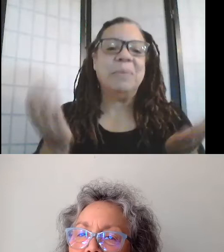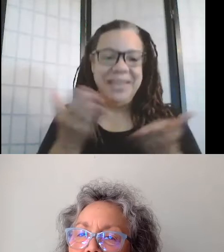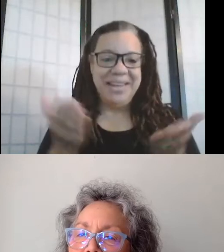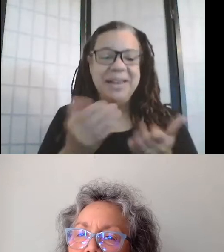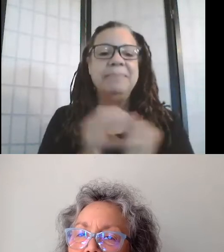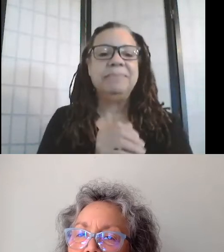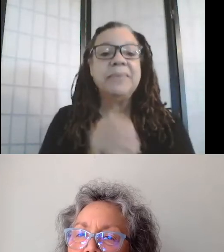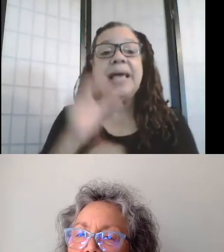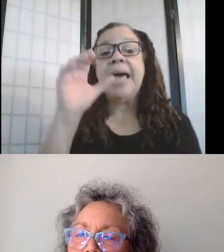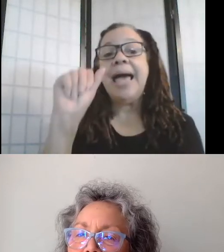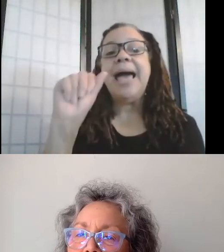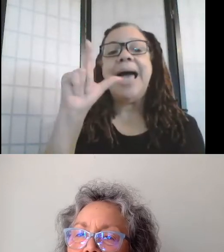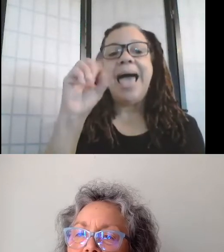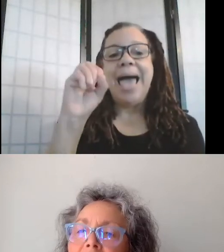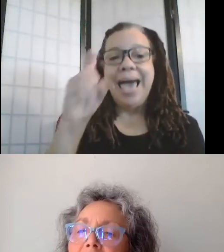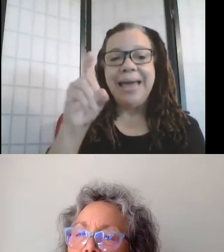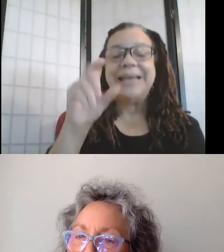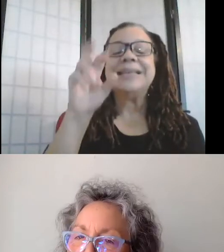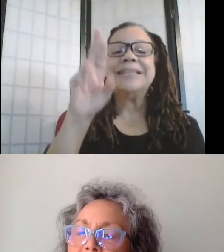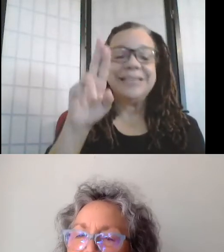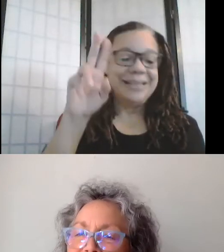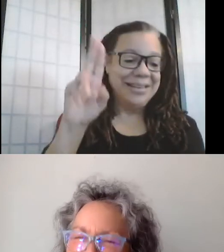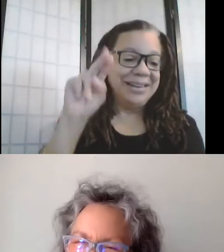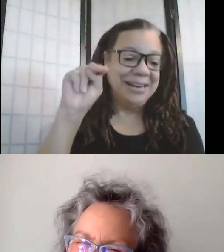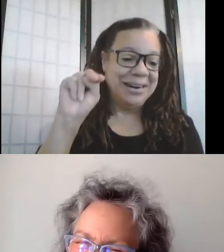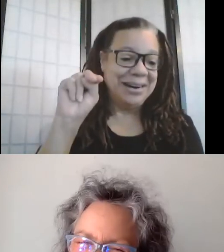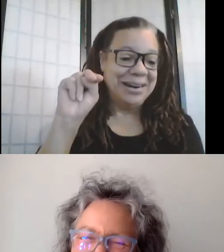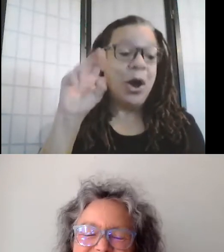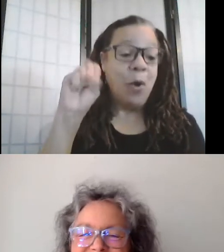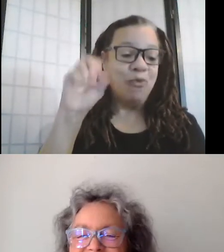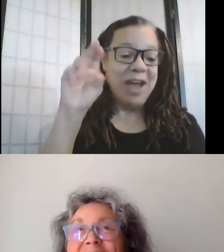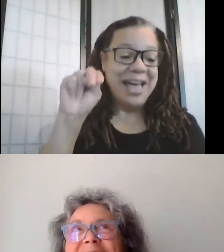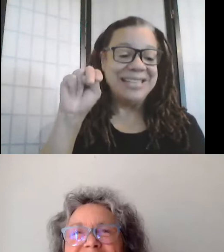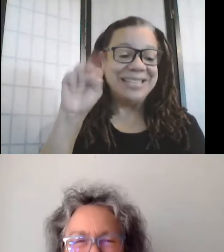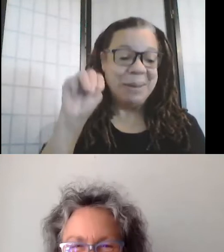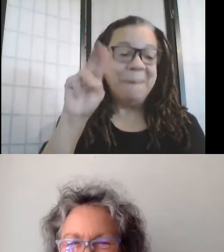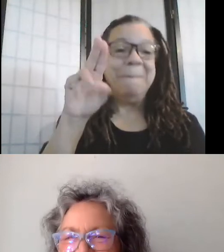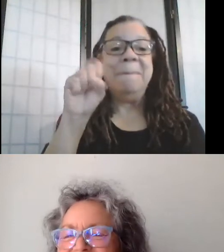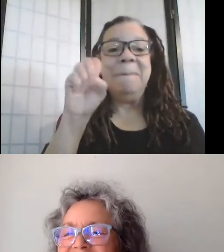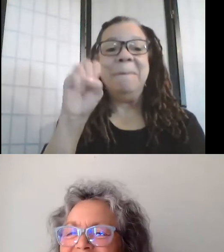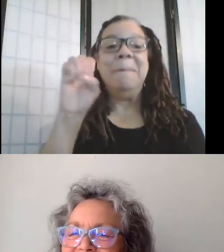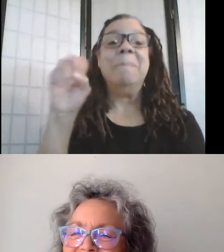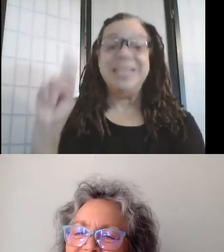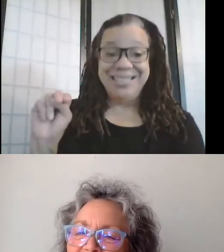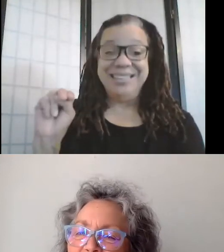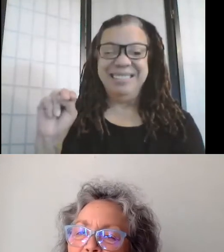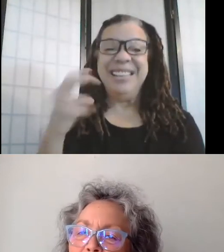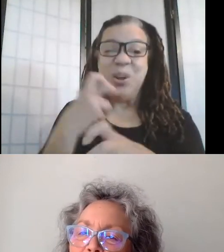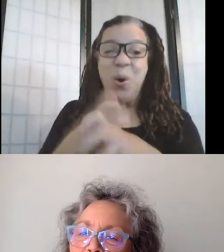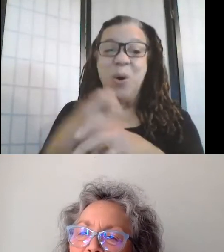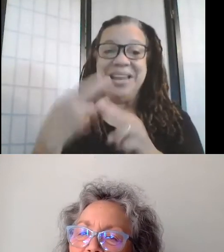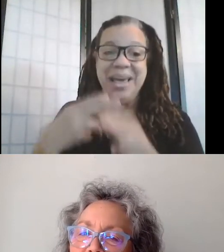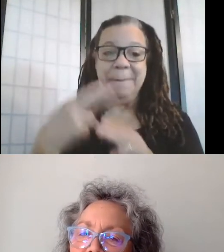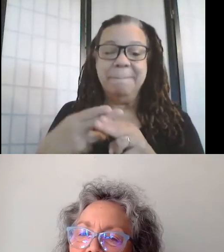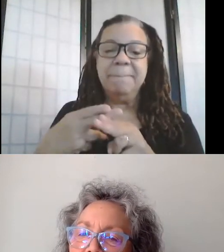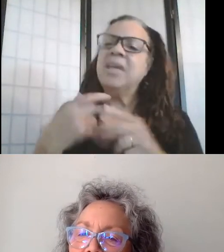Alex Rasmussen, the name of that private eye that you struggled to pronounce, you're not Sorry. alone in that. When I was